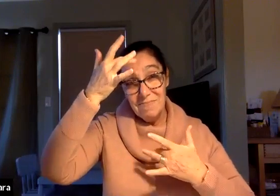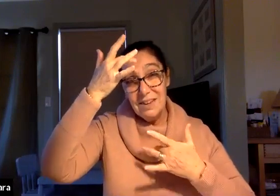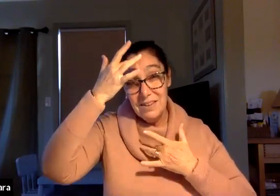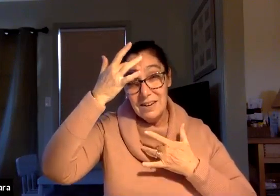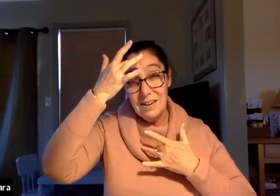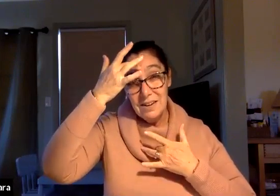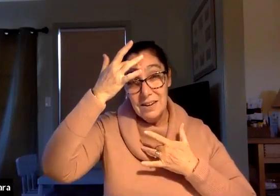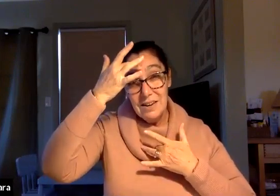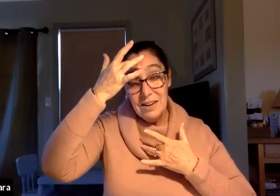Sick.